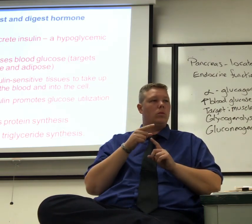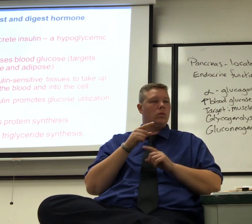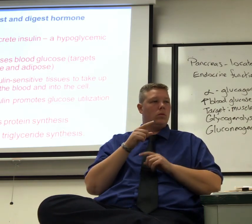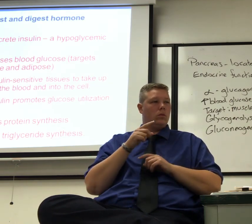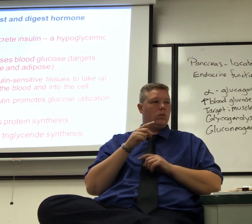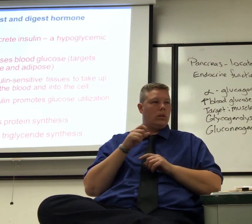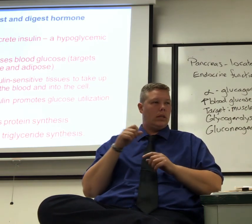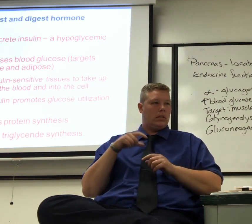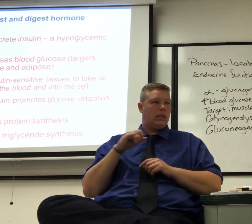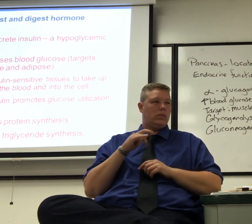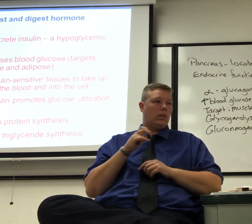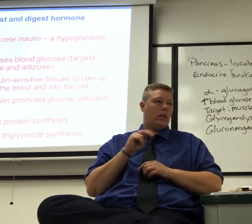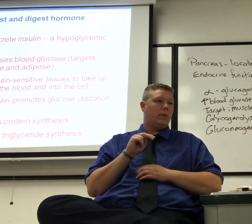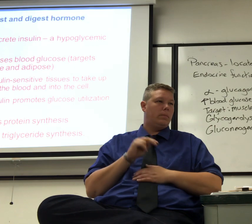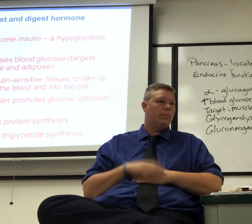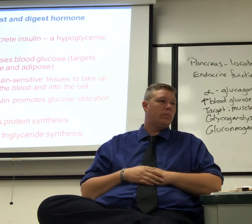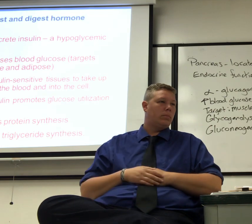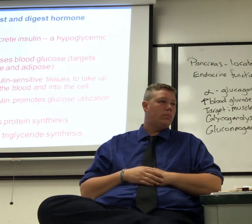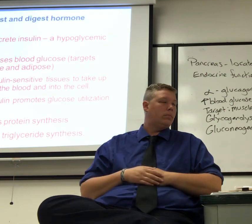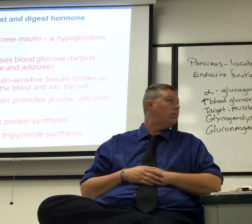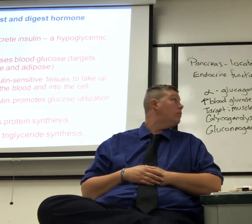resistant.